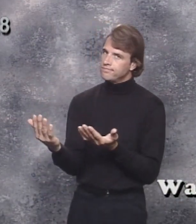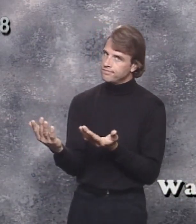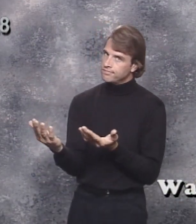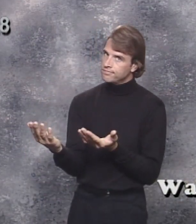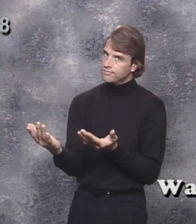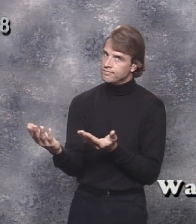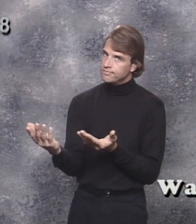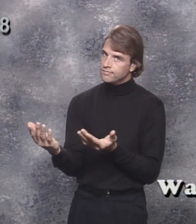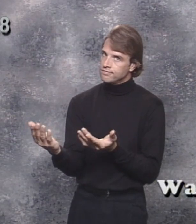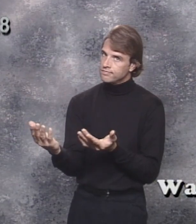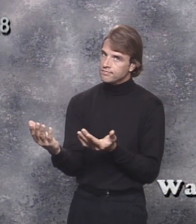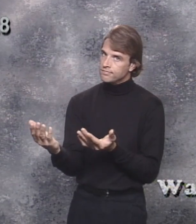Wait.